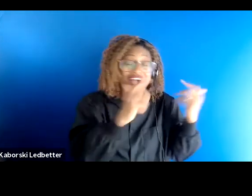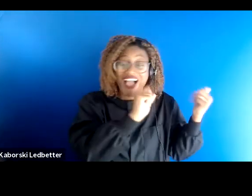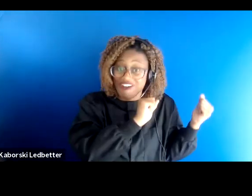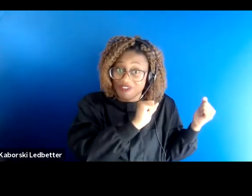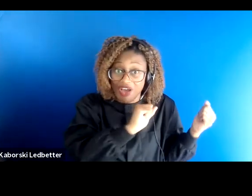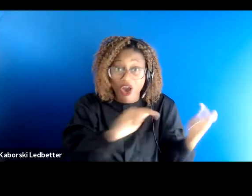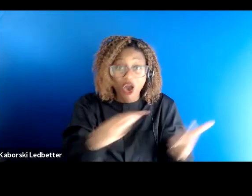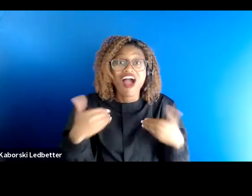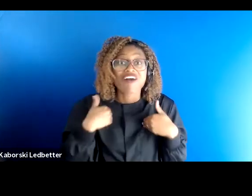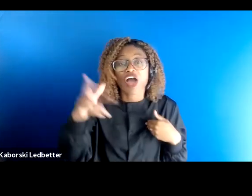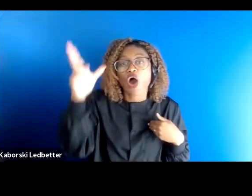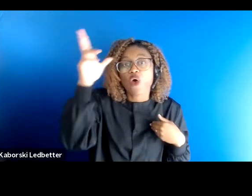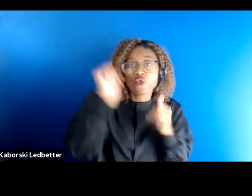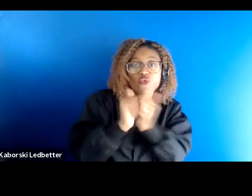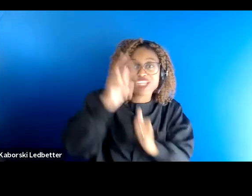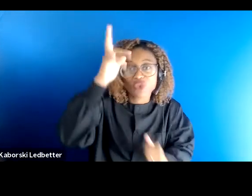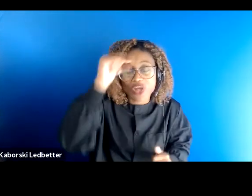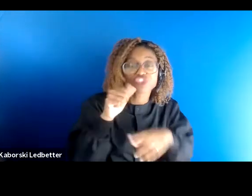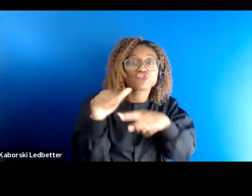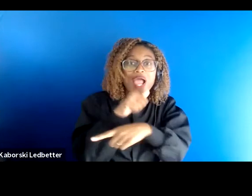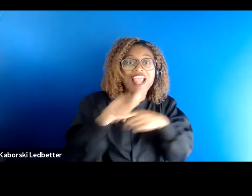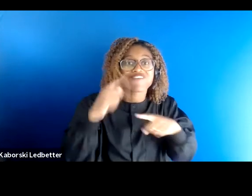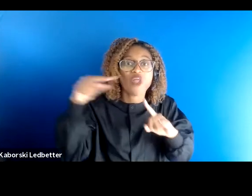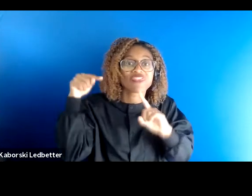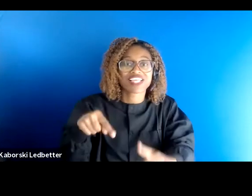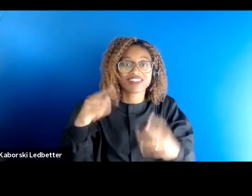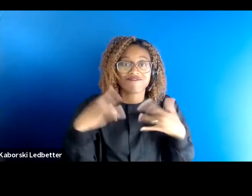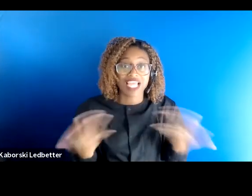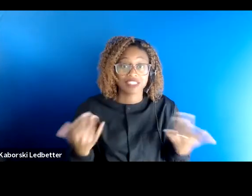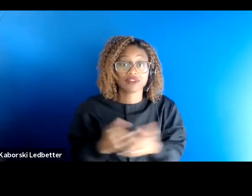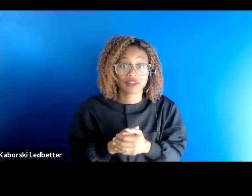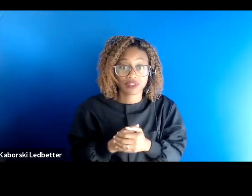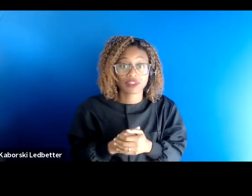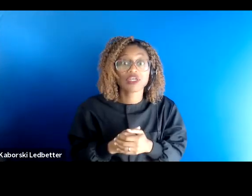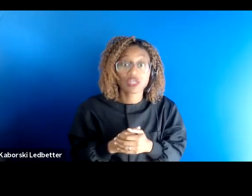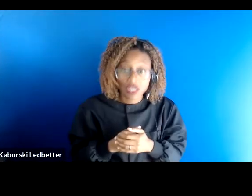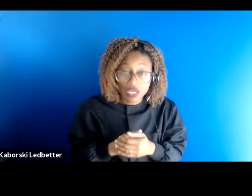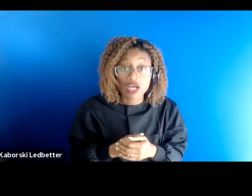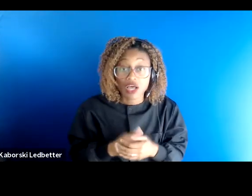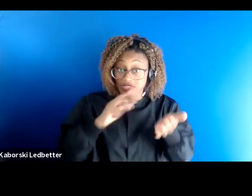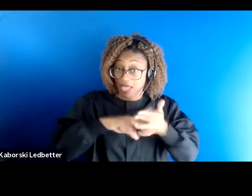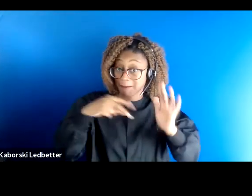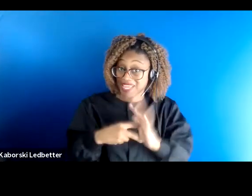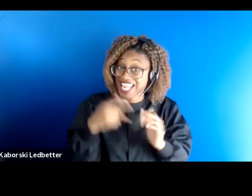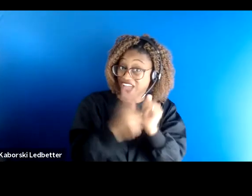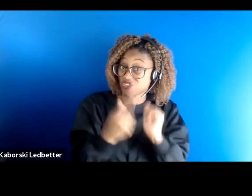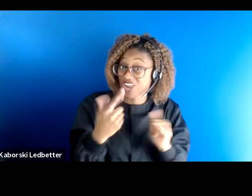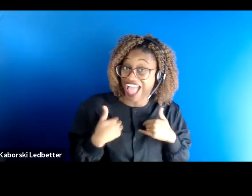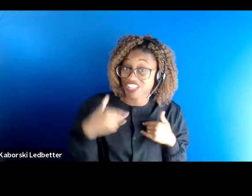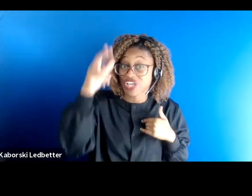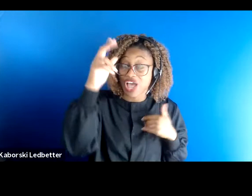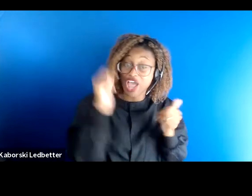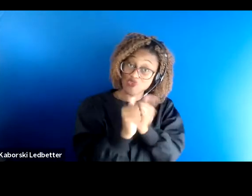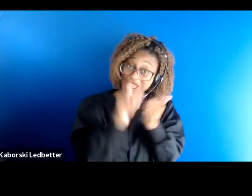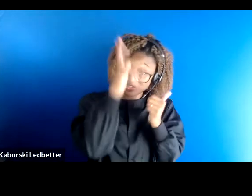for a race. That everyone has a racehorse that's been trained for a race that is ready to race on that day on that track with